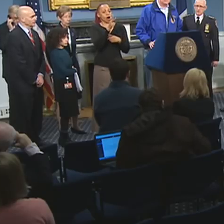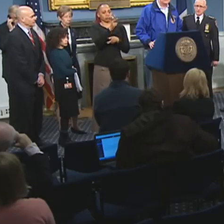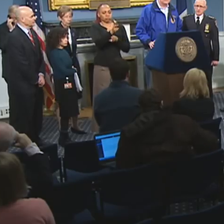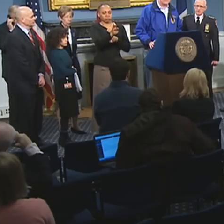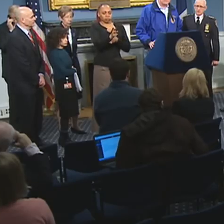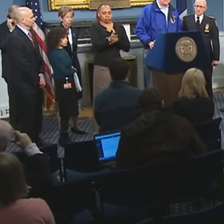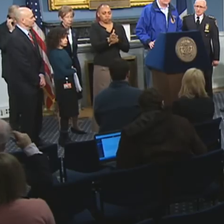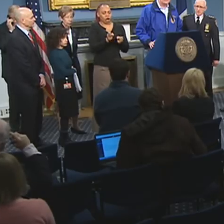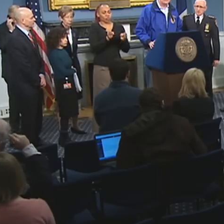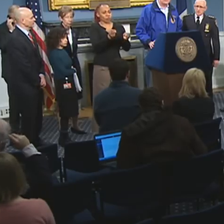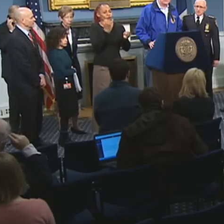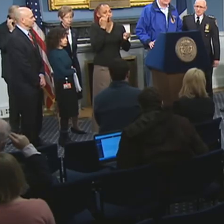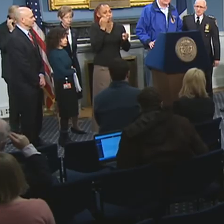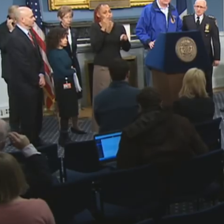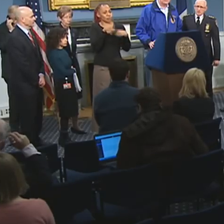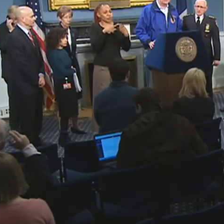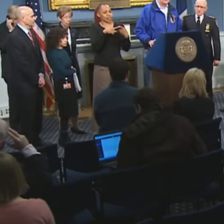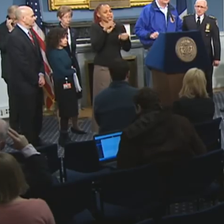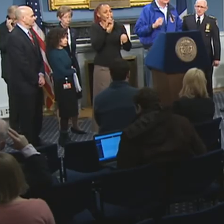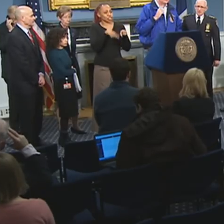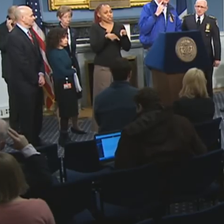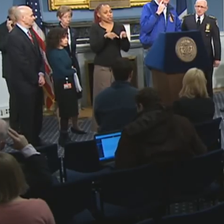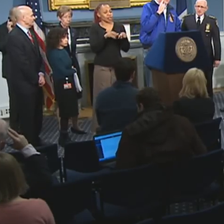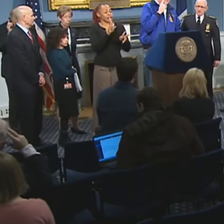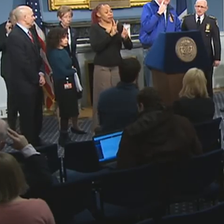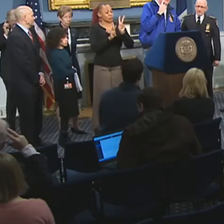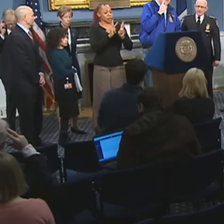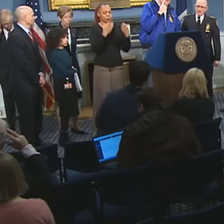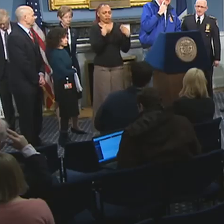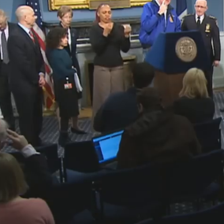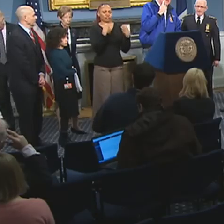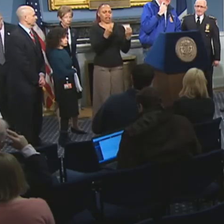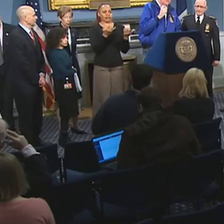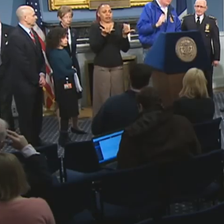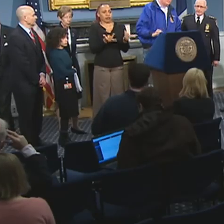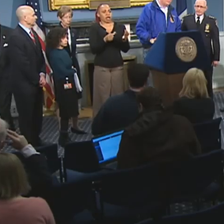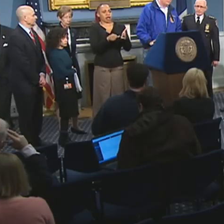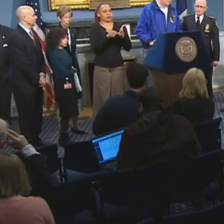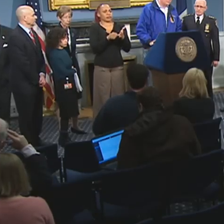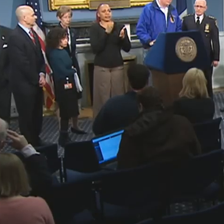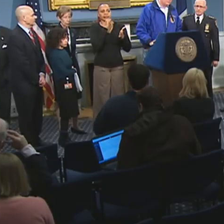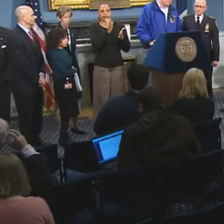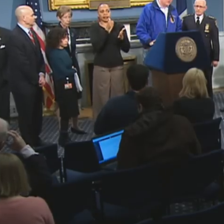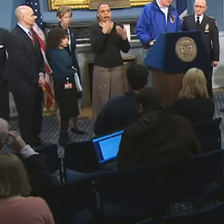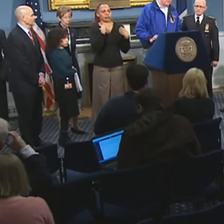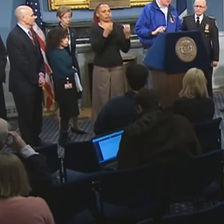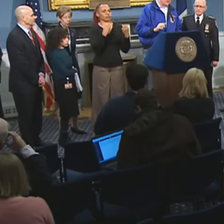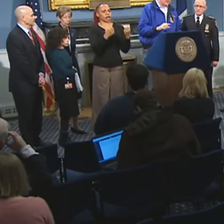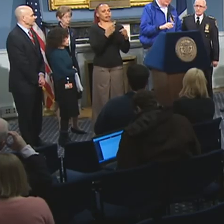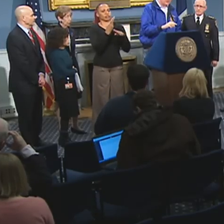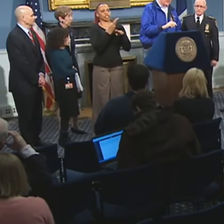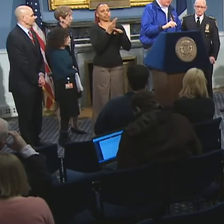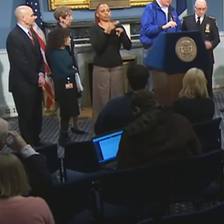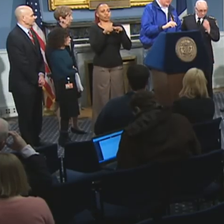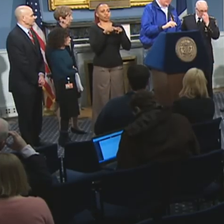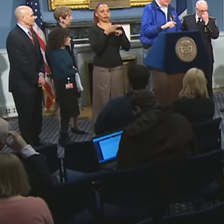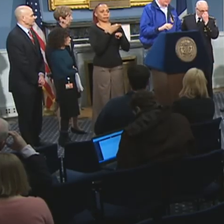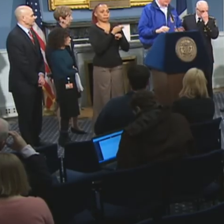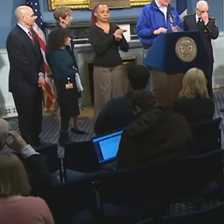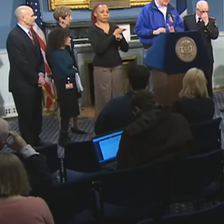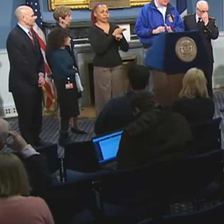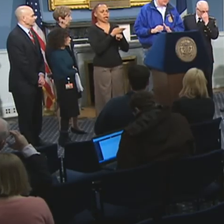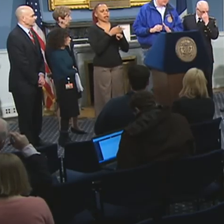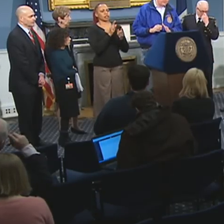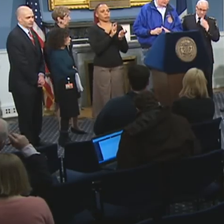be? Folks driving last time, because now you're really emphasizing that people shouldn't be driving, they should be using mass transit. I'm going to go a little bit the